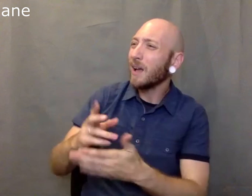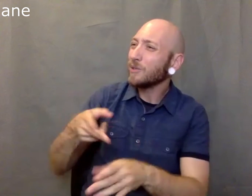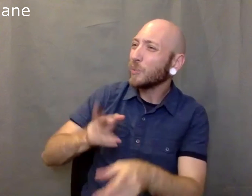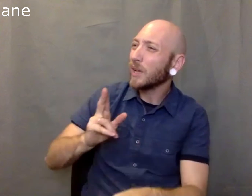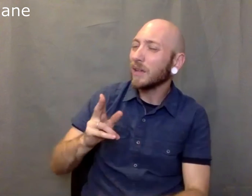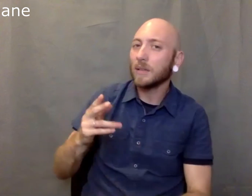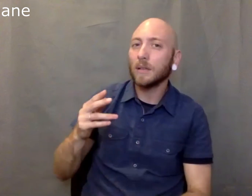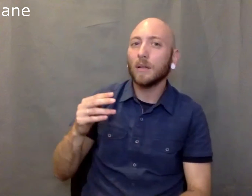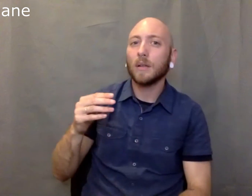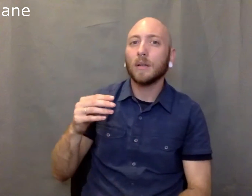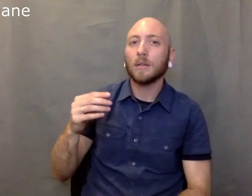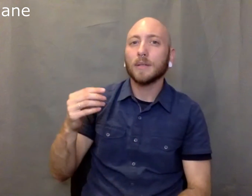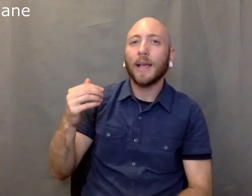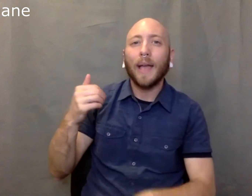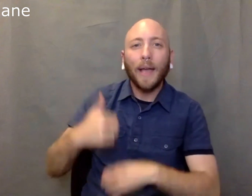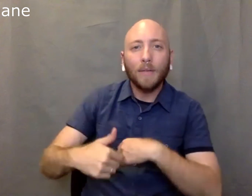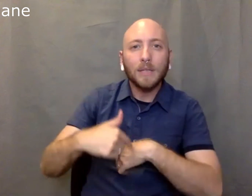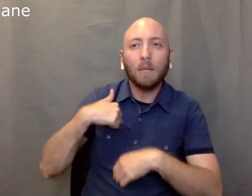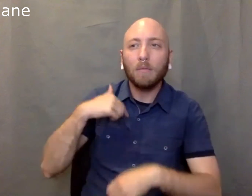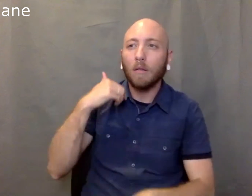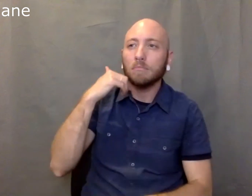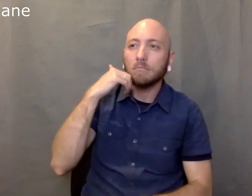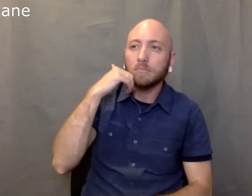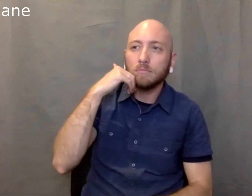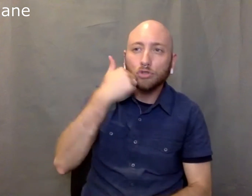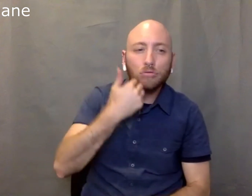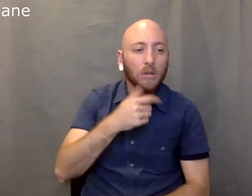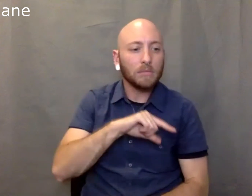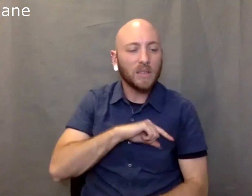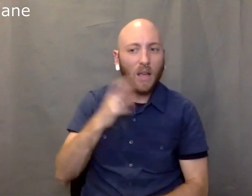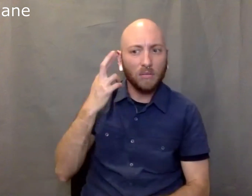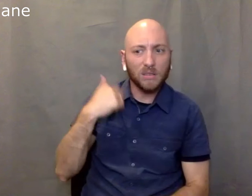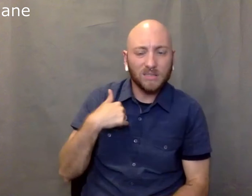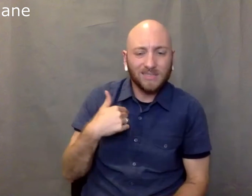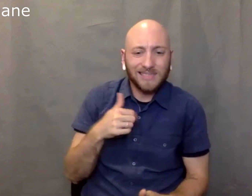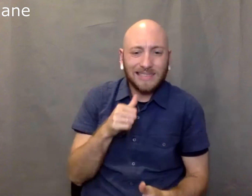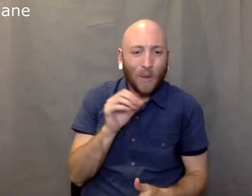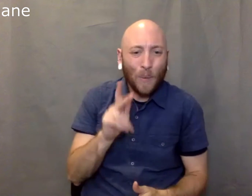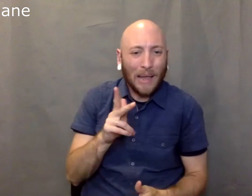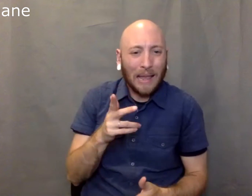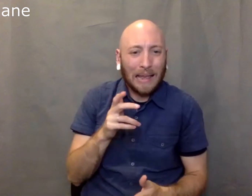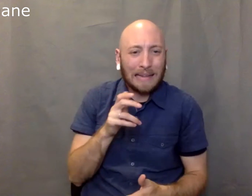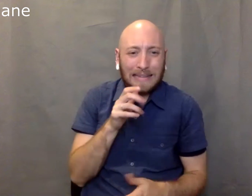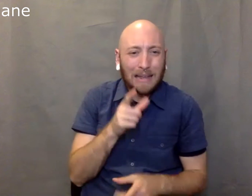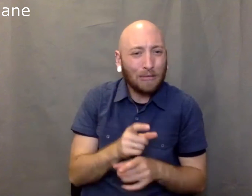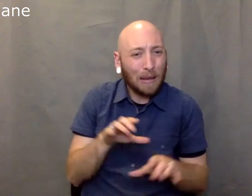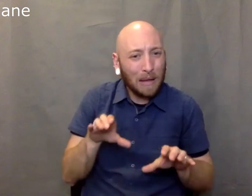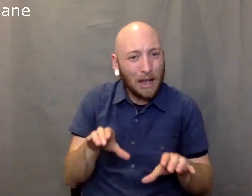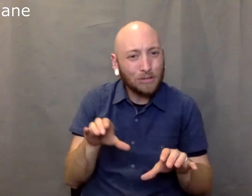this huge sense of guilt or shame, realizing like what I'm doing is wrong, but you know, I wouldn't do anything about it. And I remember one time I was like, dude, I just gotta